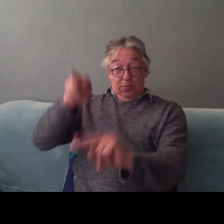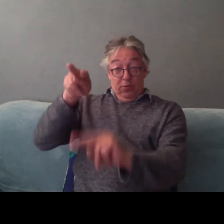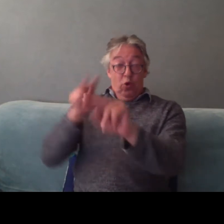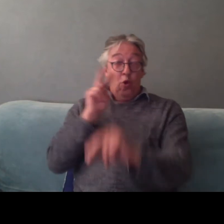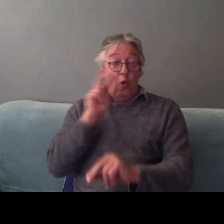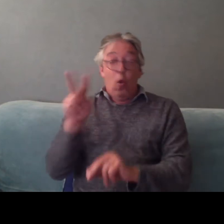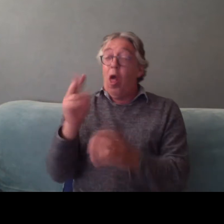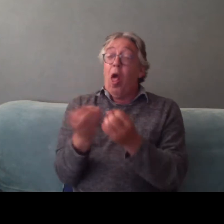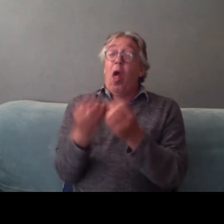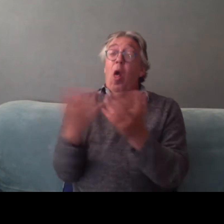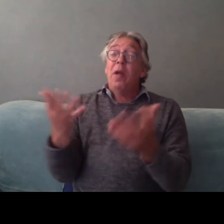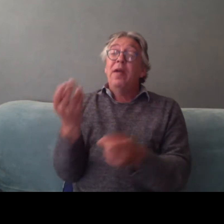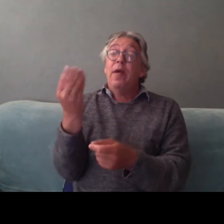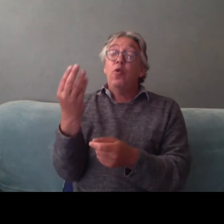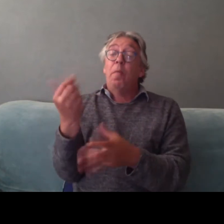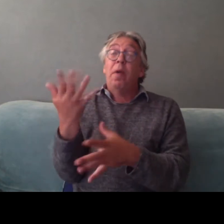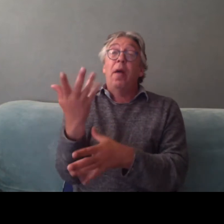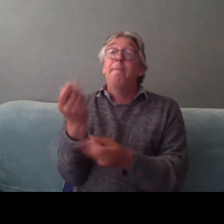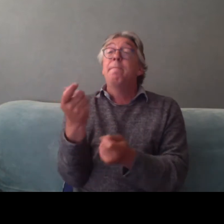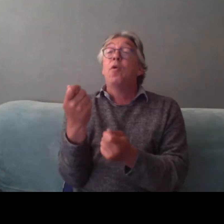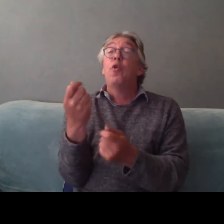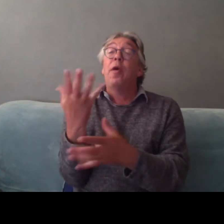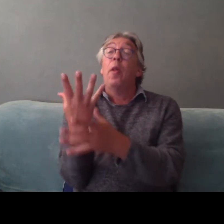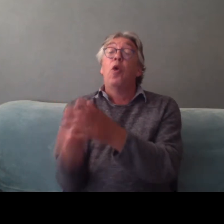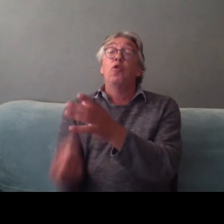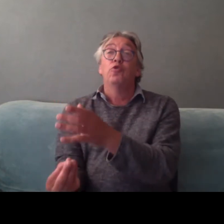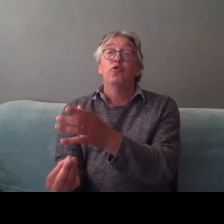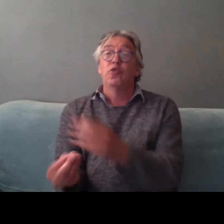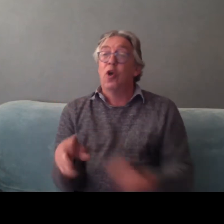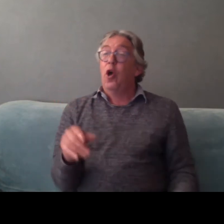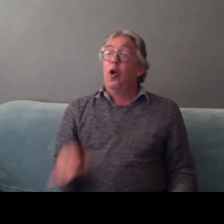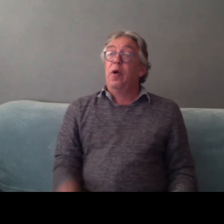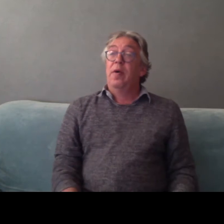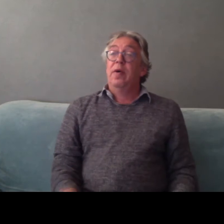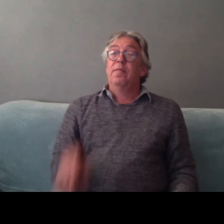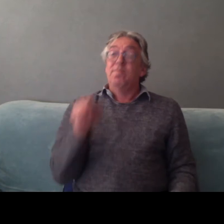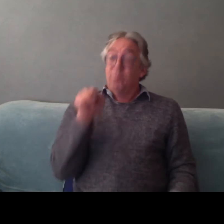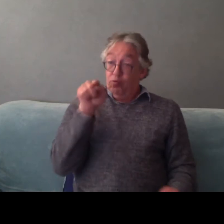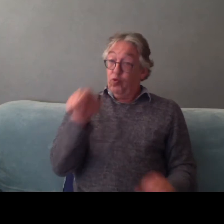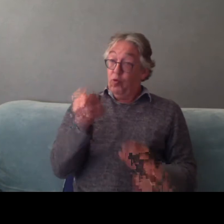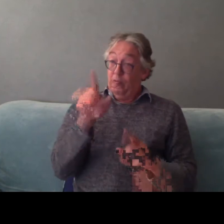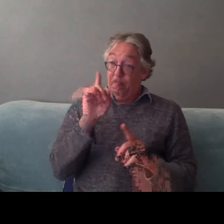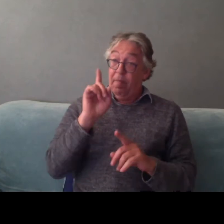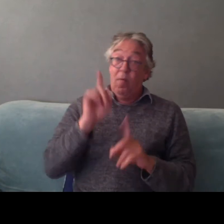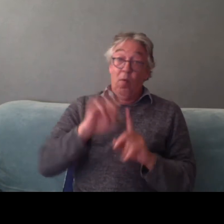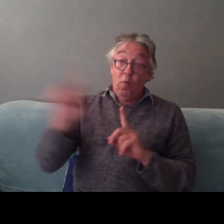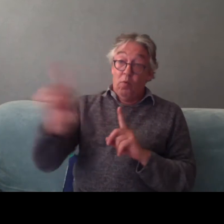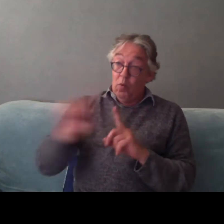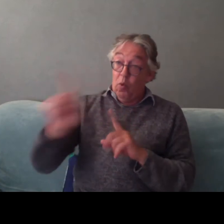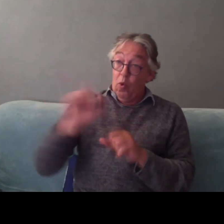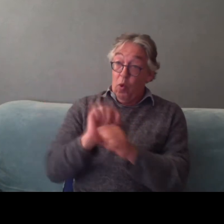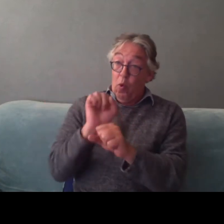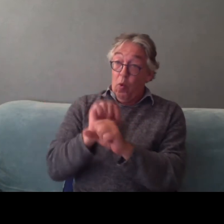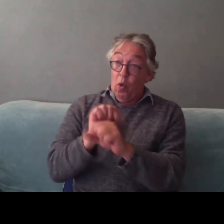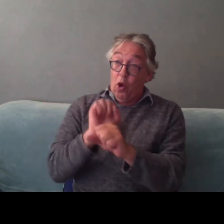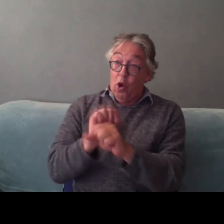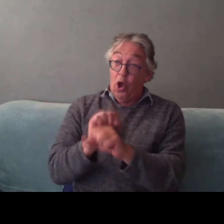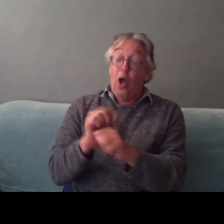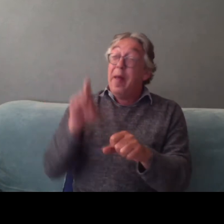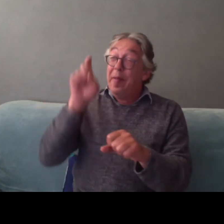that's specific to a particular person. So how much does it cost to take a taxi to work, and can we remunerate that? That's very different to